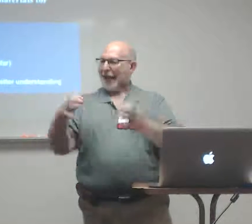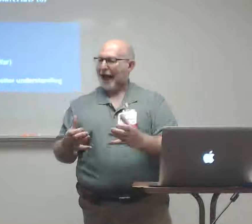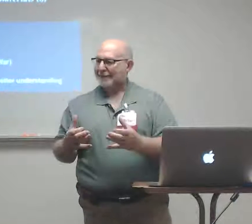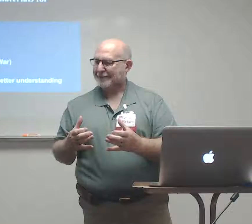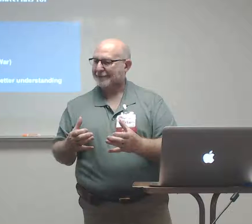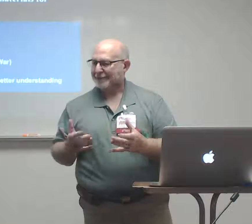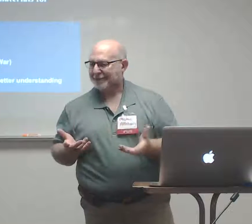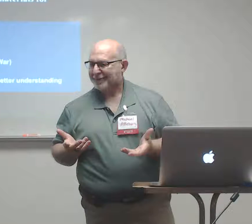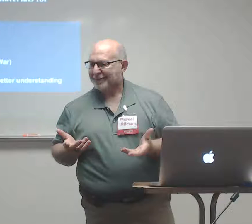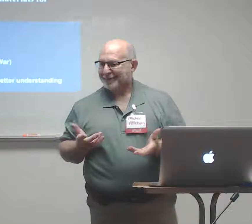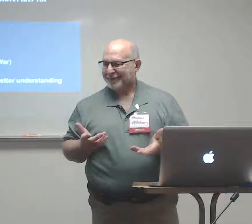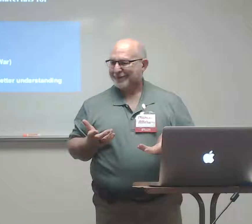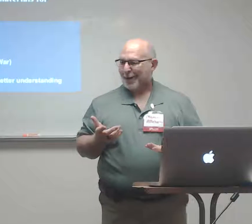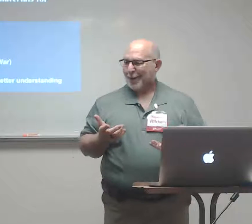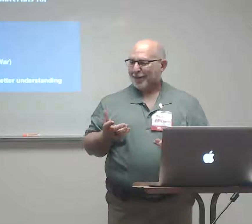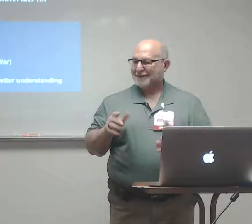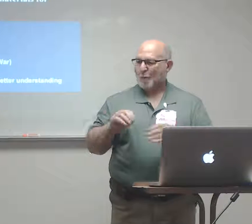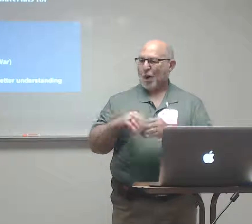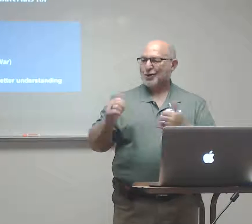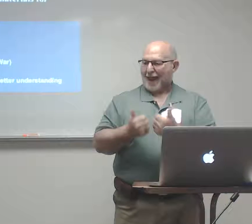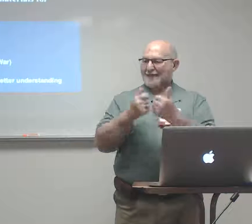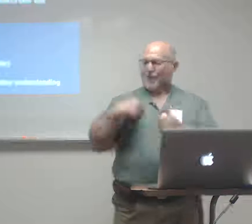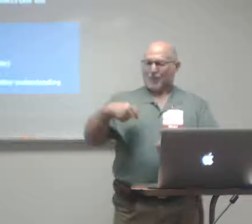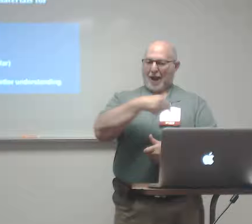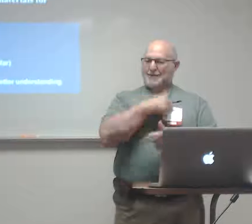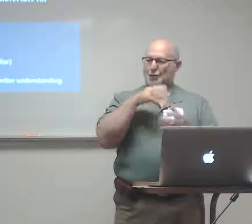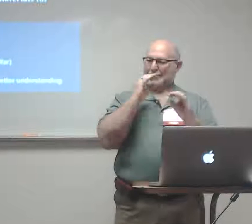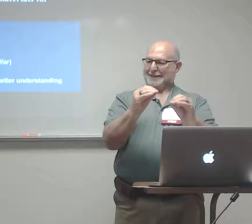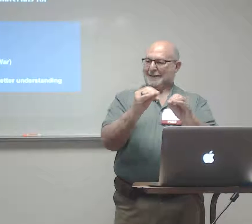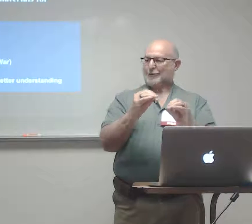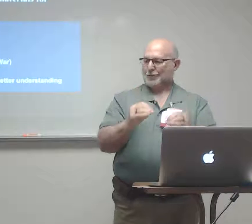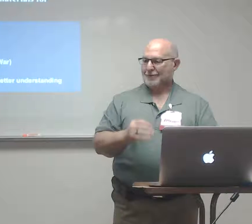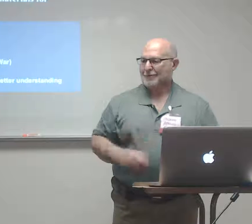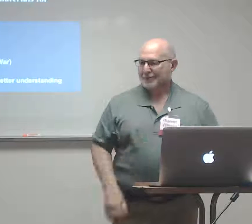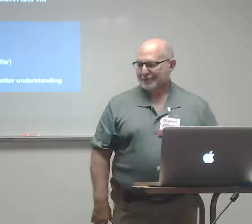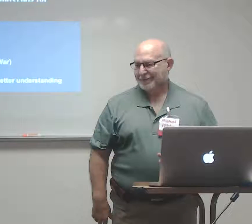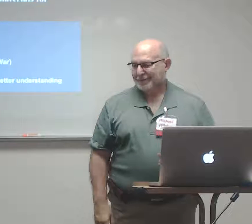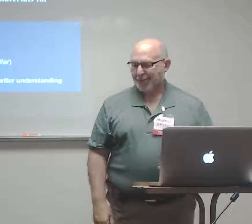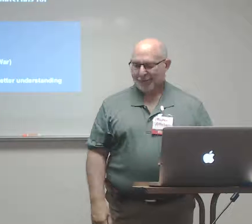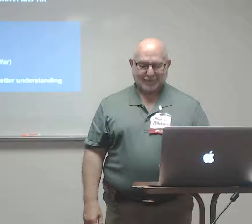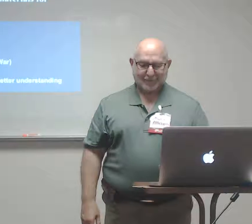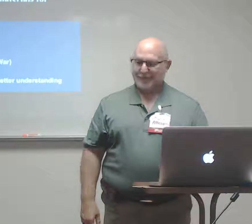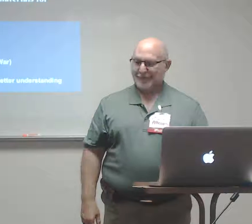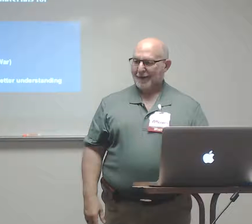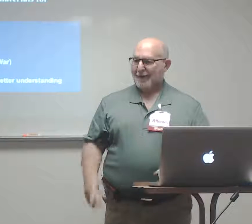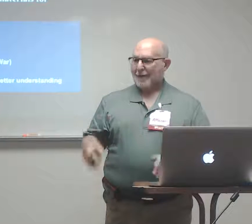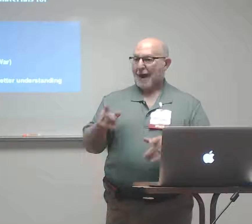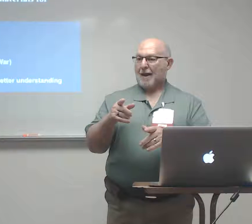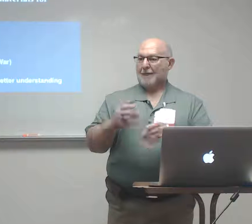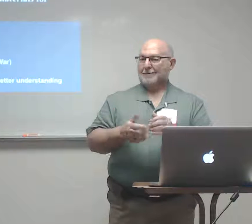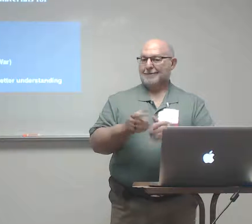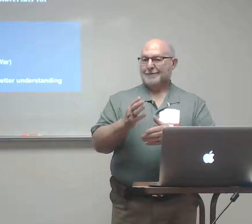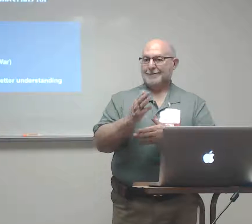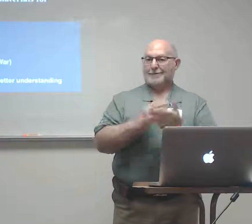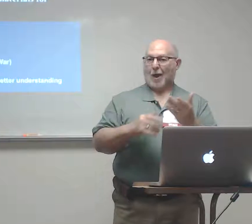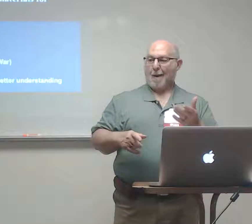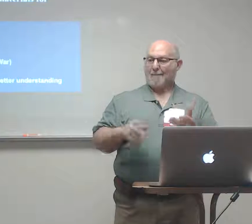class. So it's more challenging for us to teach. So, like from